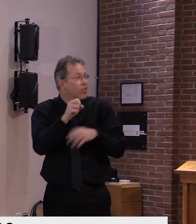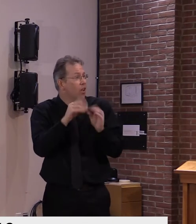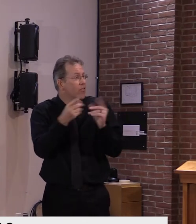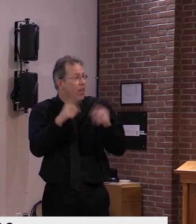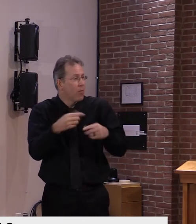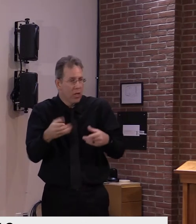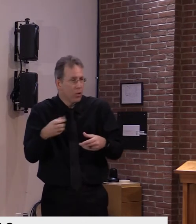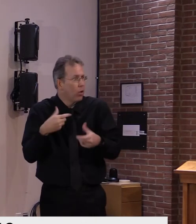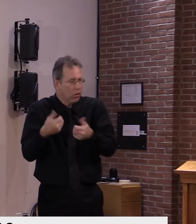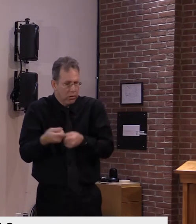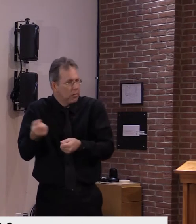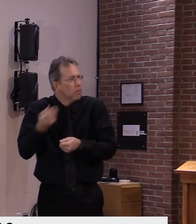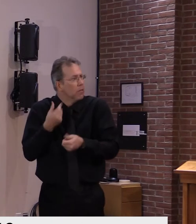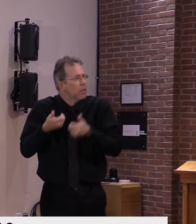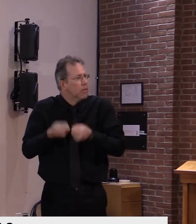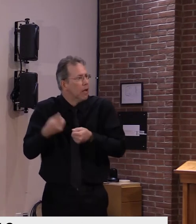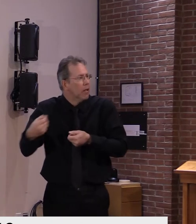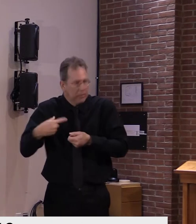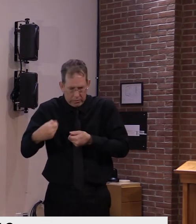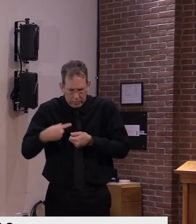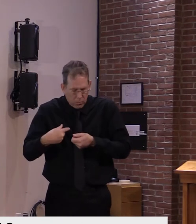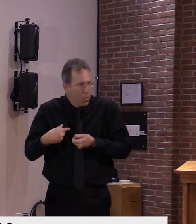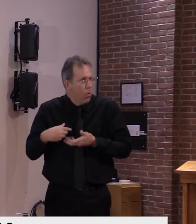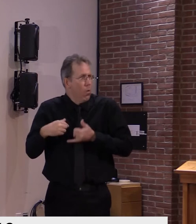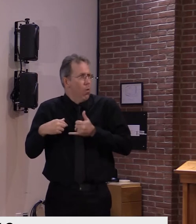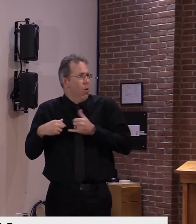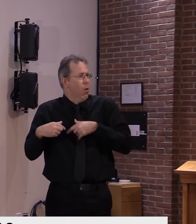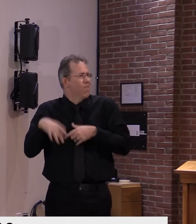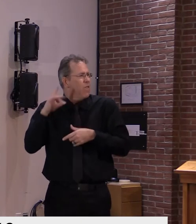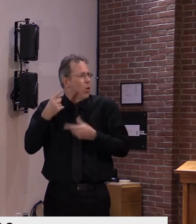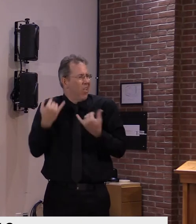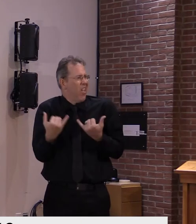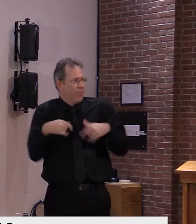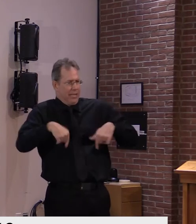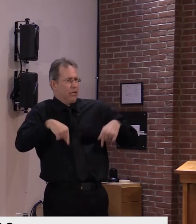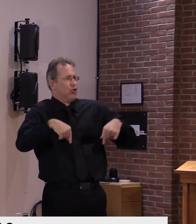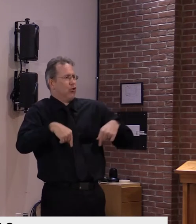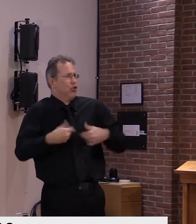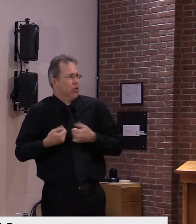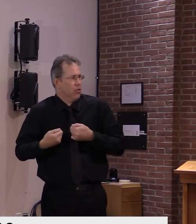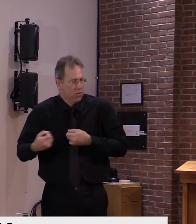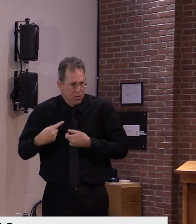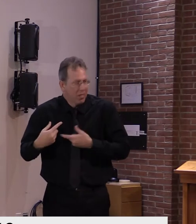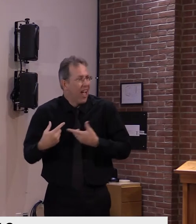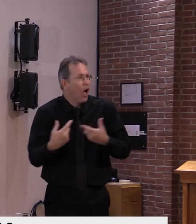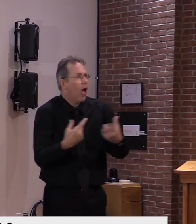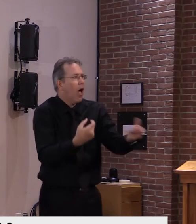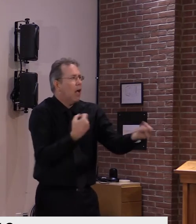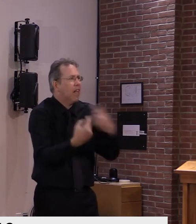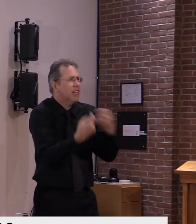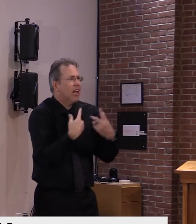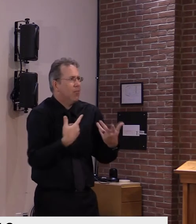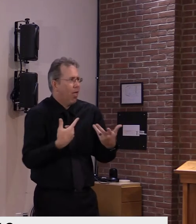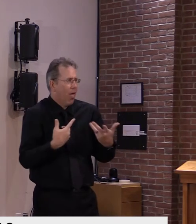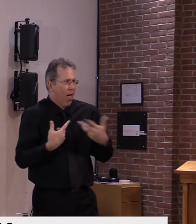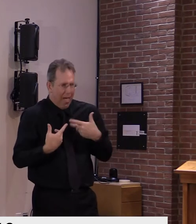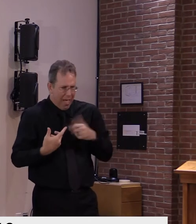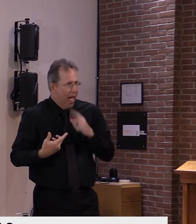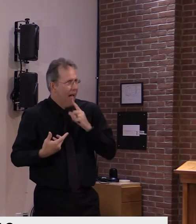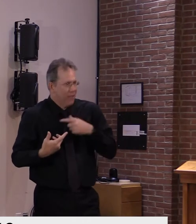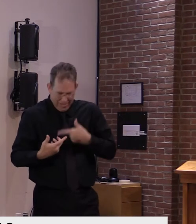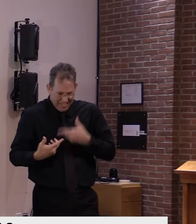the question in terms of what I knew at the time. So we weren't sort of, the situation was a